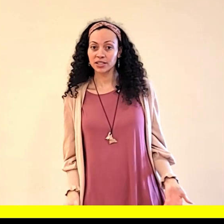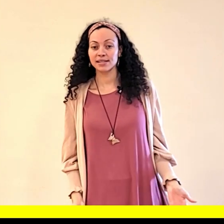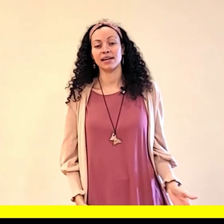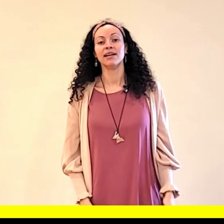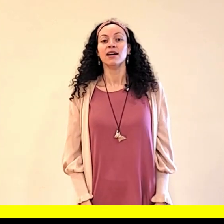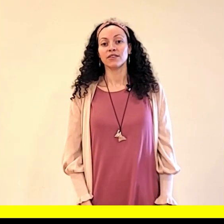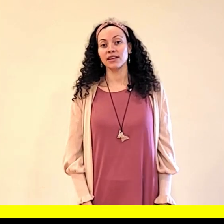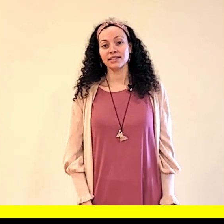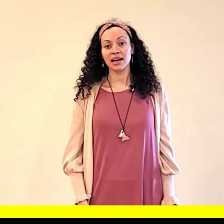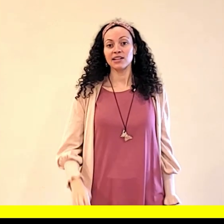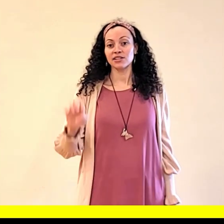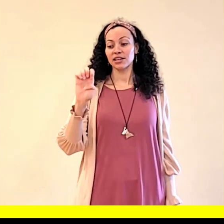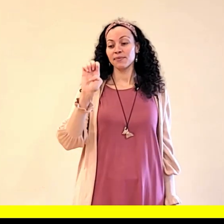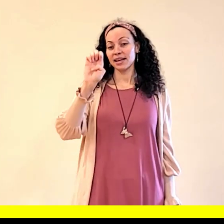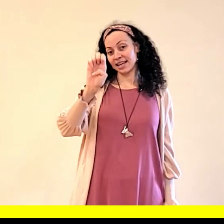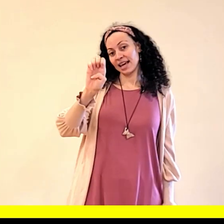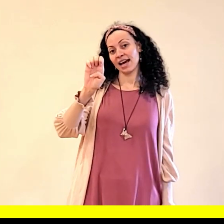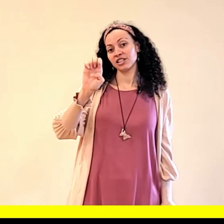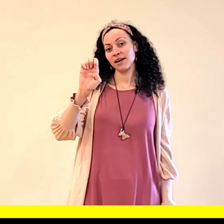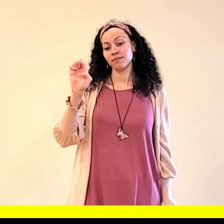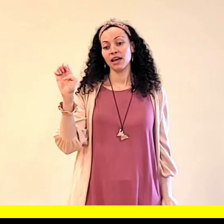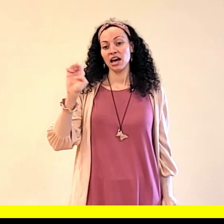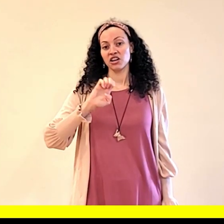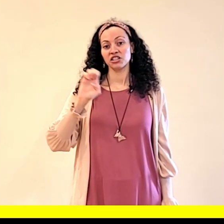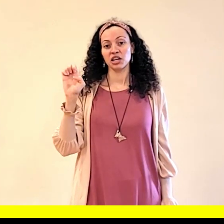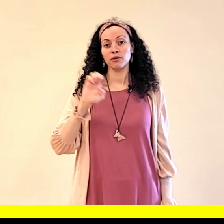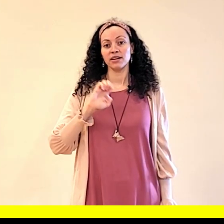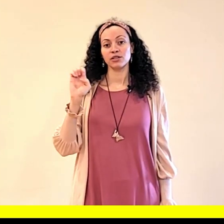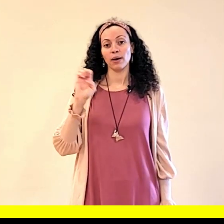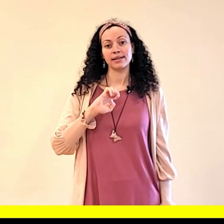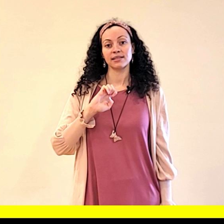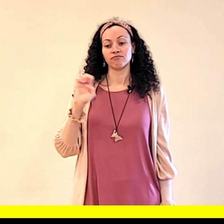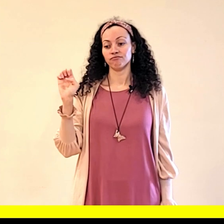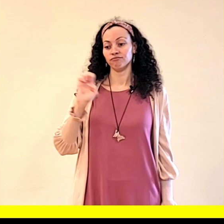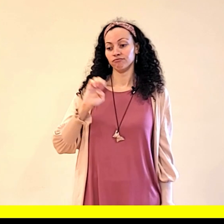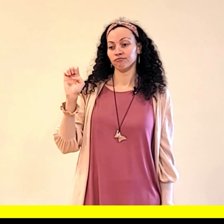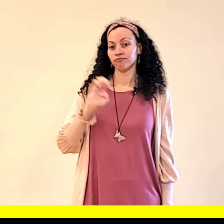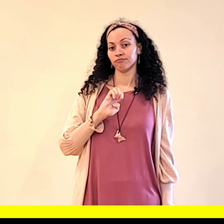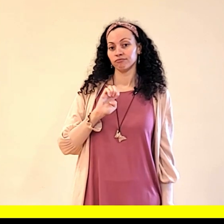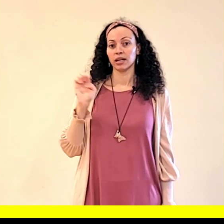be emergency. For this sign, it's just going to be an E hand shape, and you're just going to move it in twice.